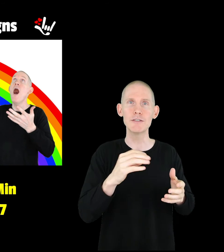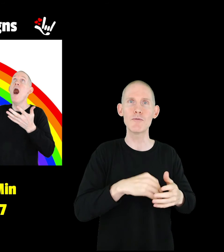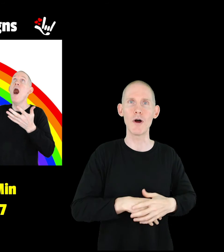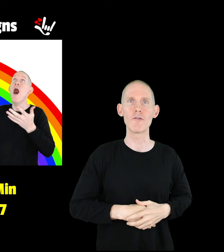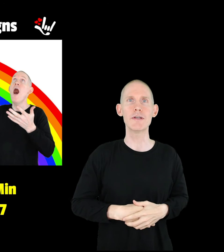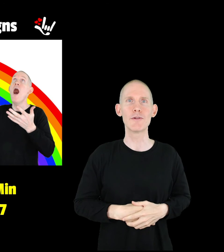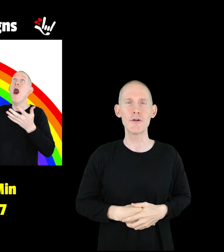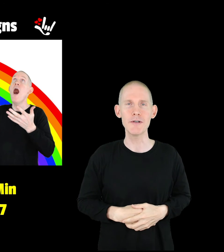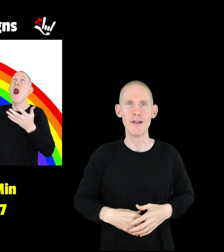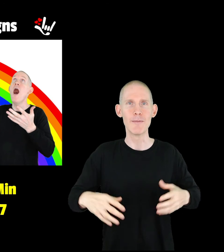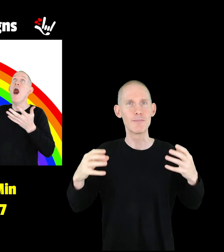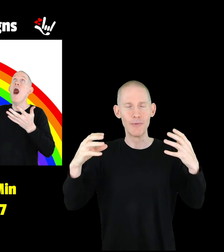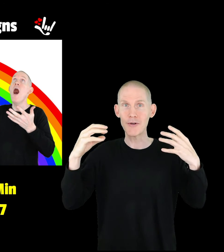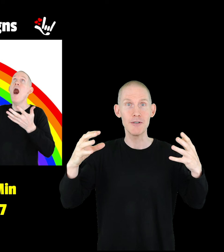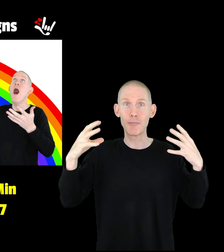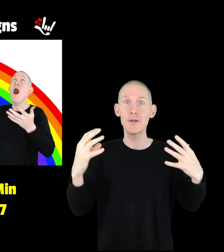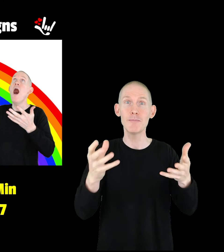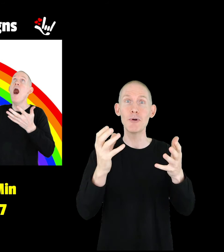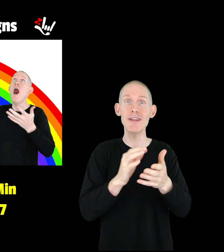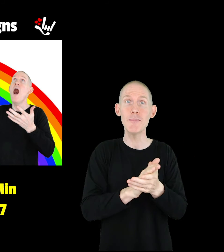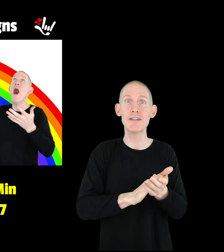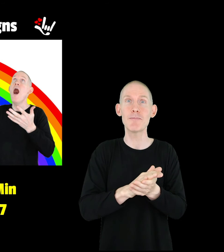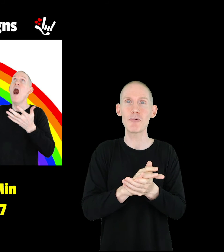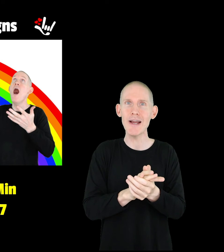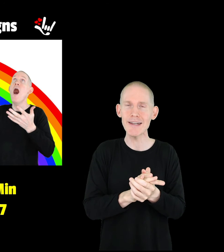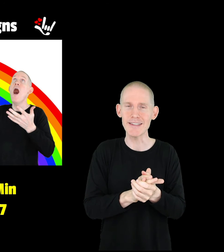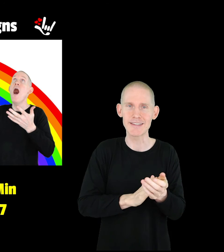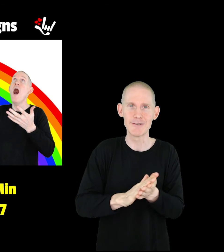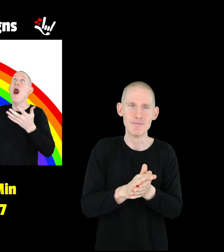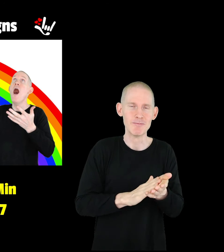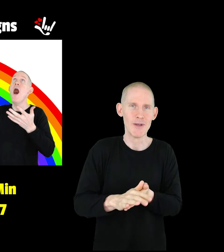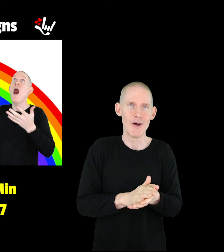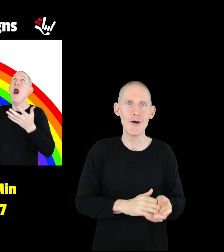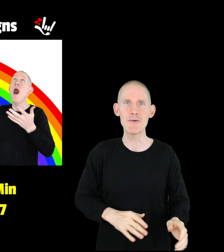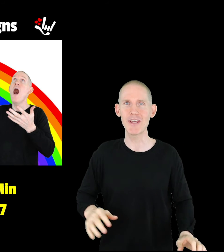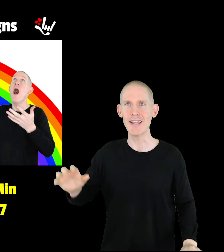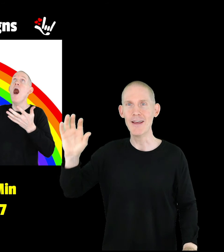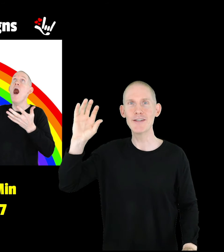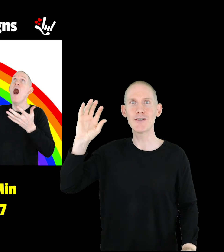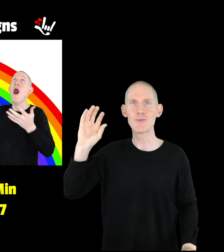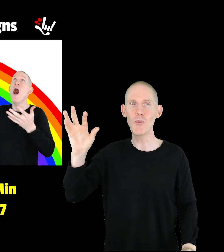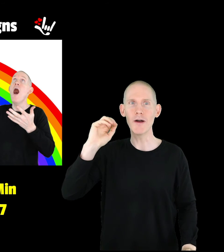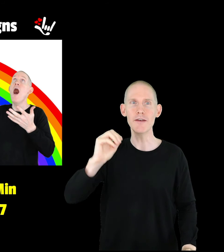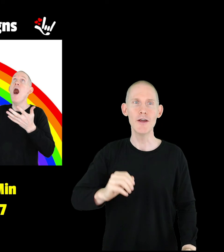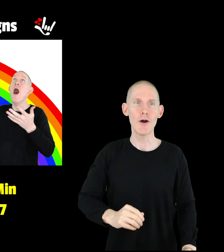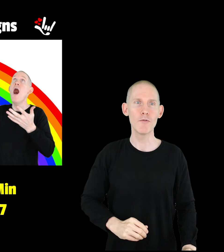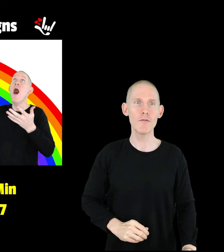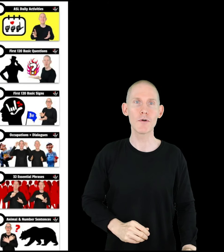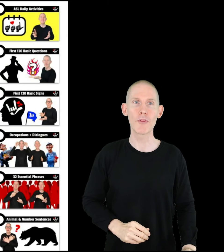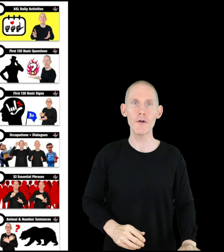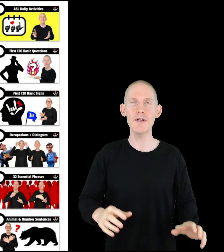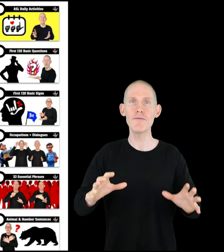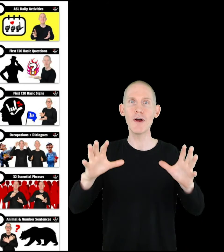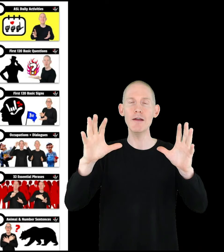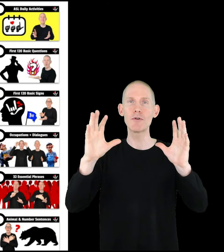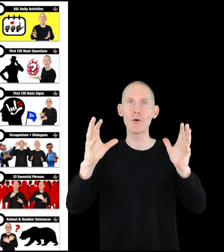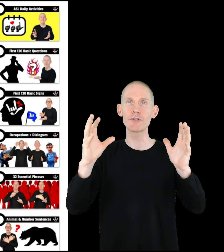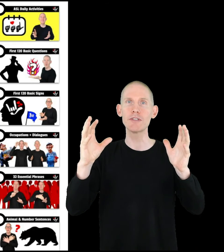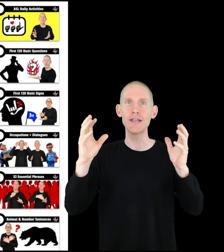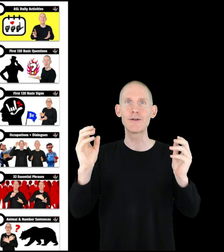you've already learned, putting them into practice. Okay, this is one of over 35 courses